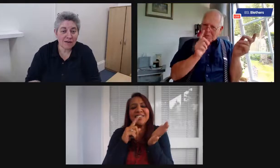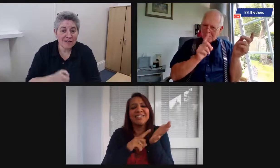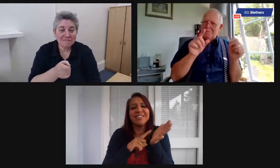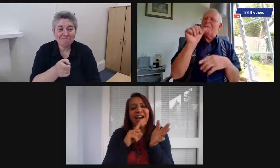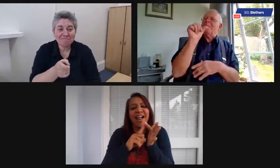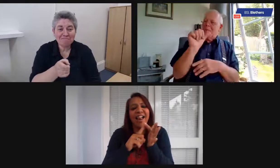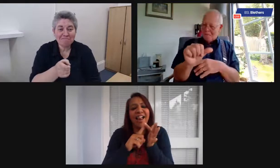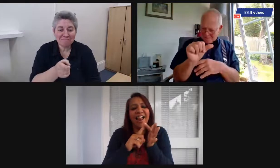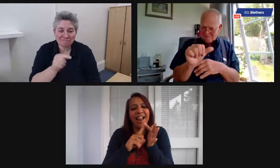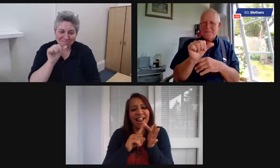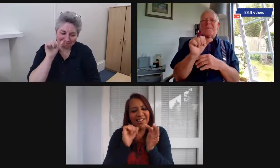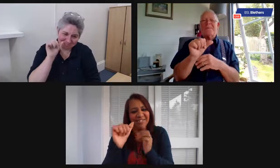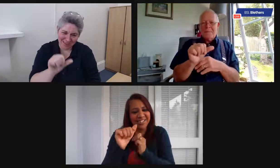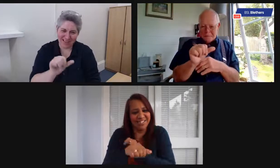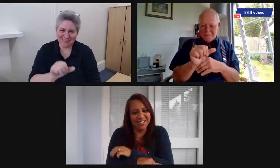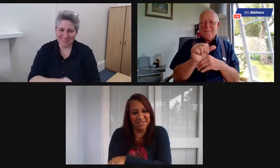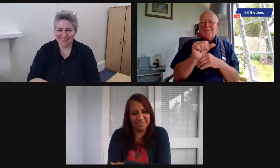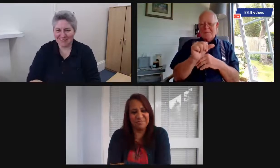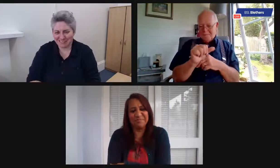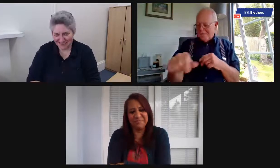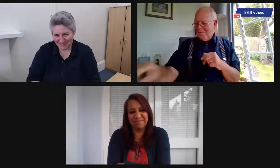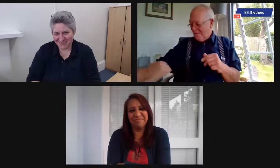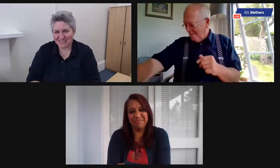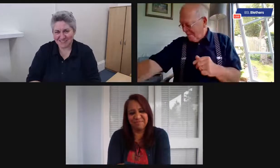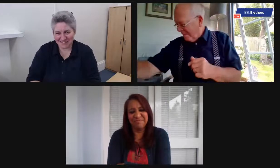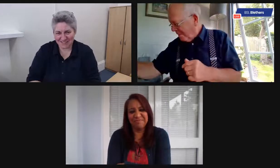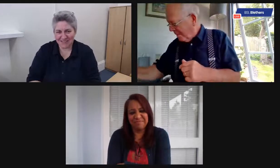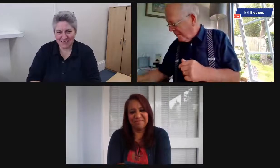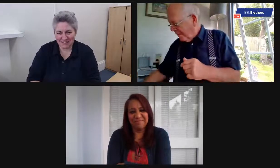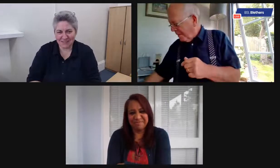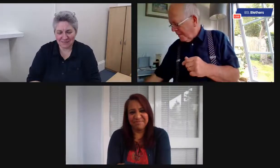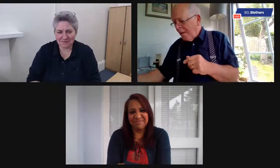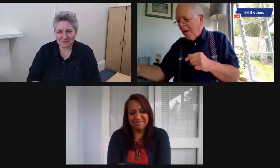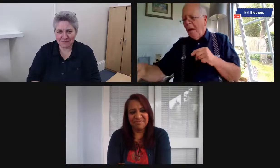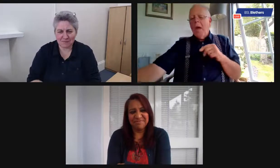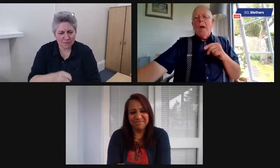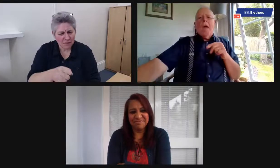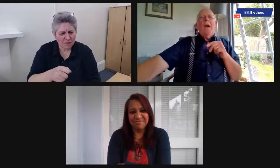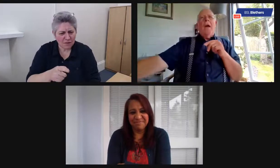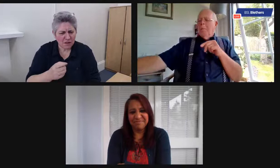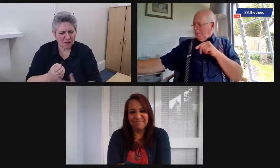Well, famous Scottish flower. Yes, that's it. The thistle. Yeah.